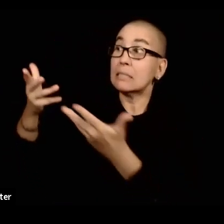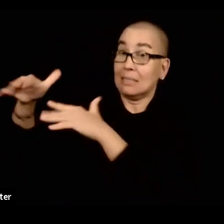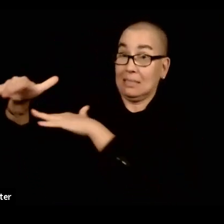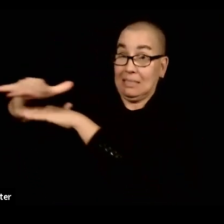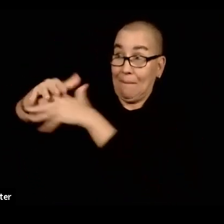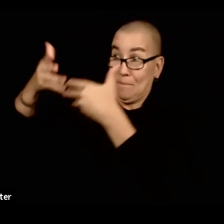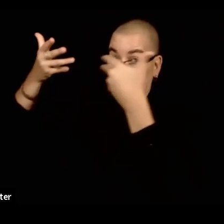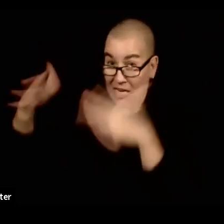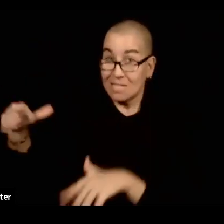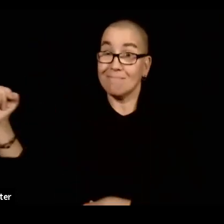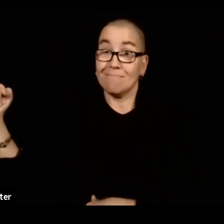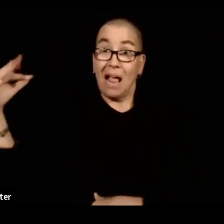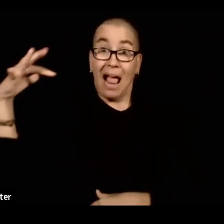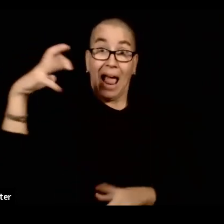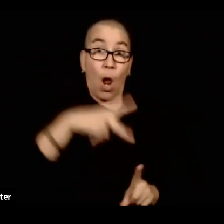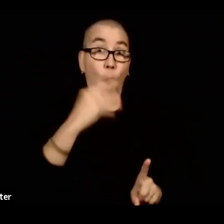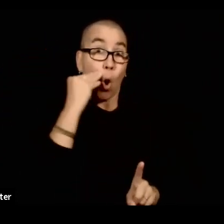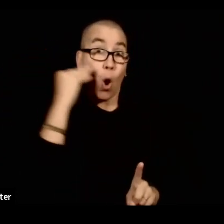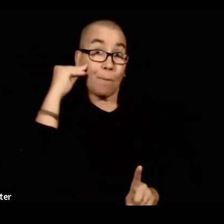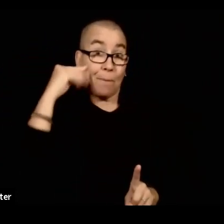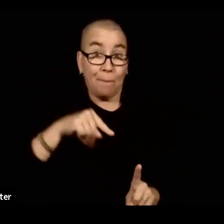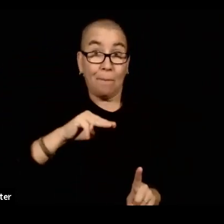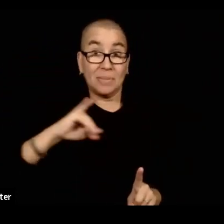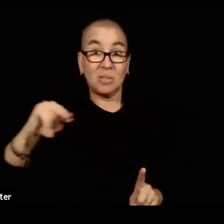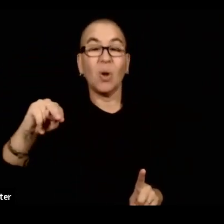and into September.